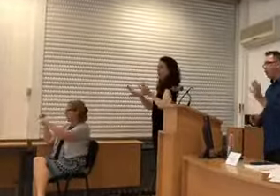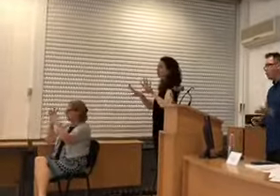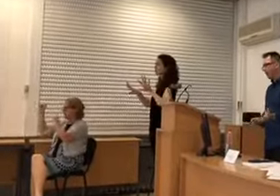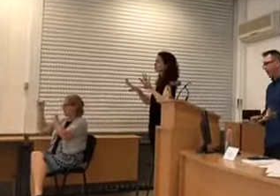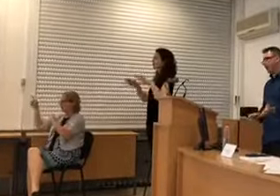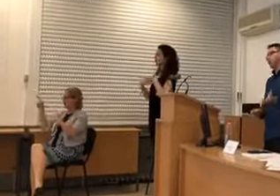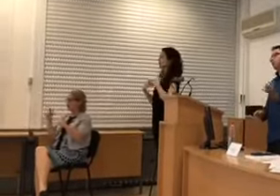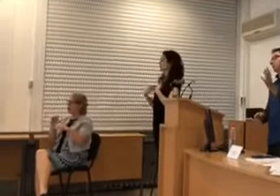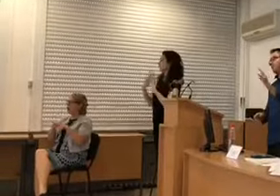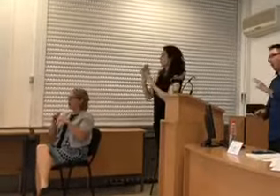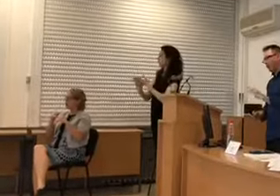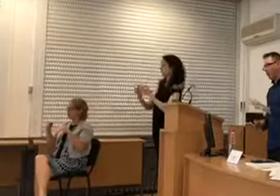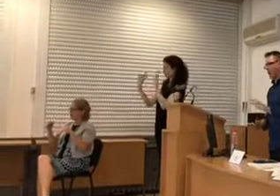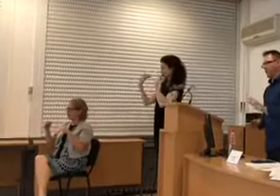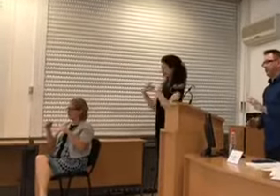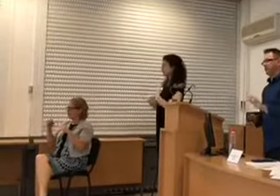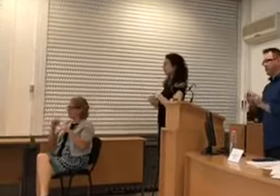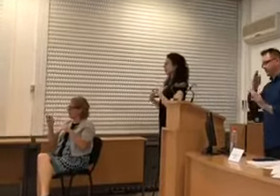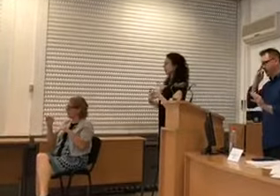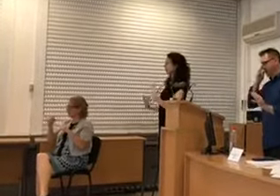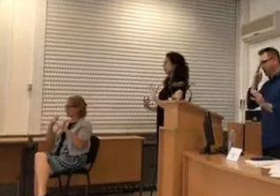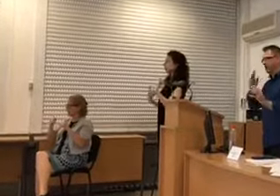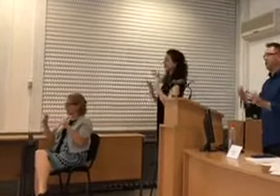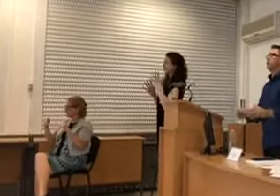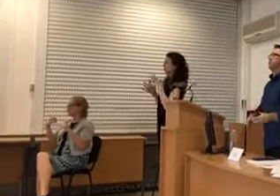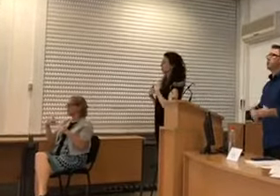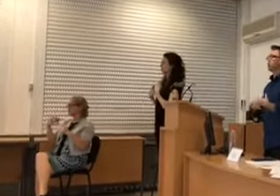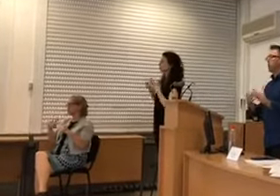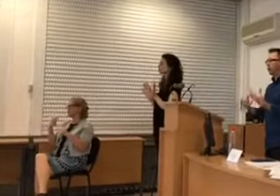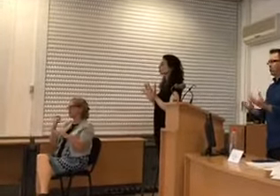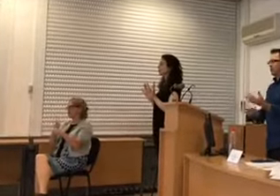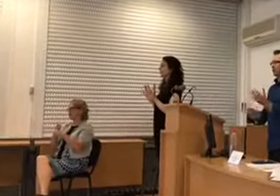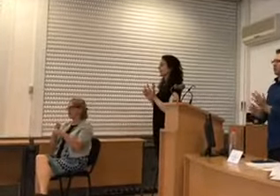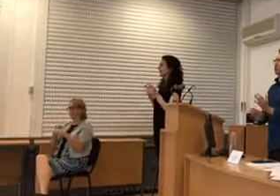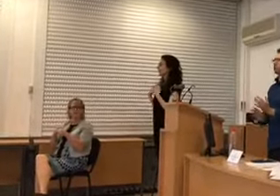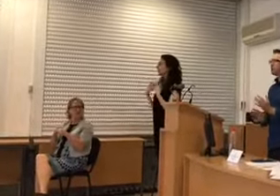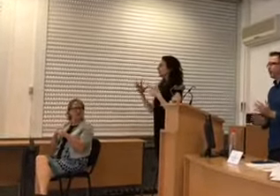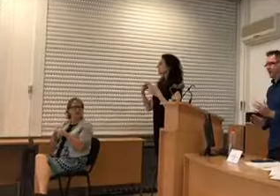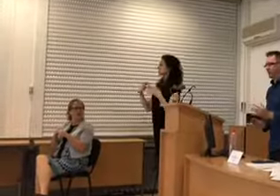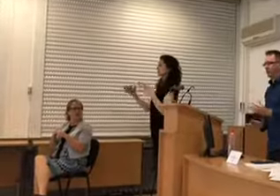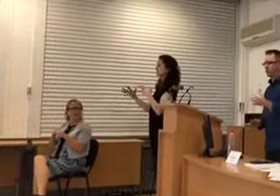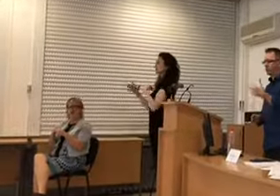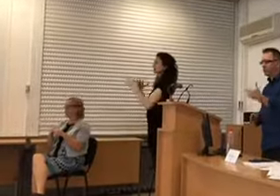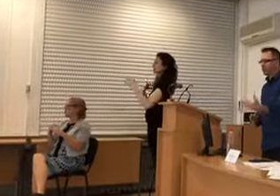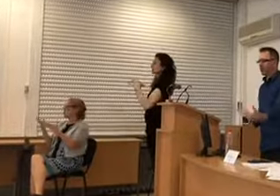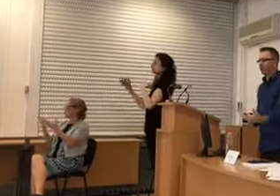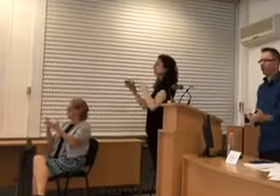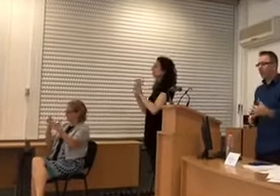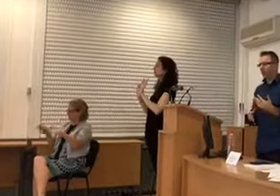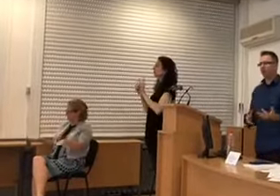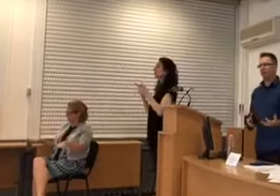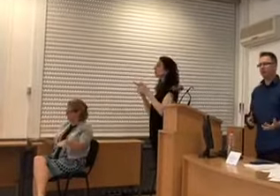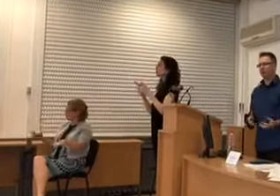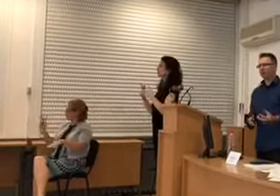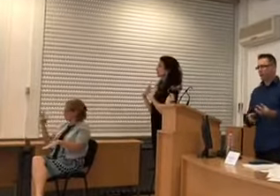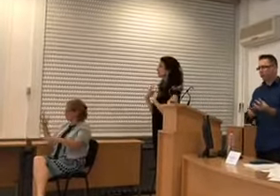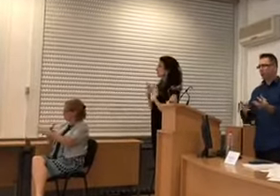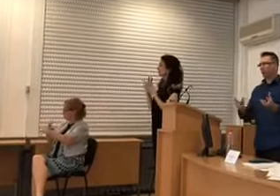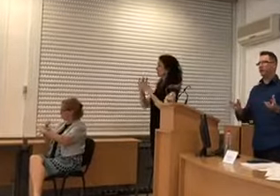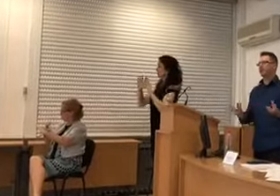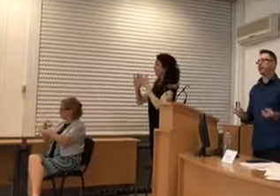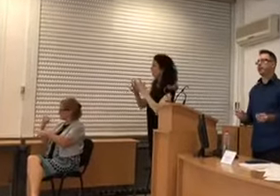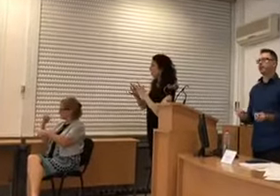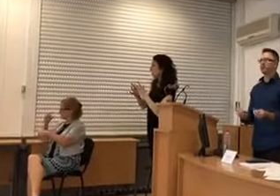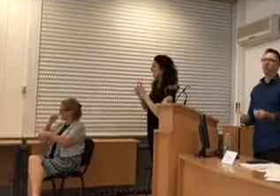be online or be offline brought this split. So those who remained offline,